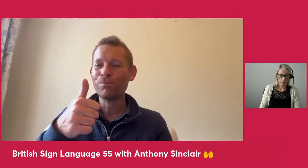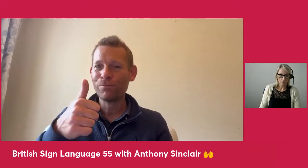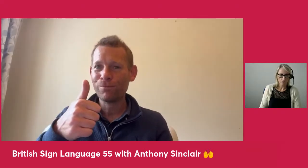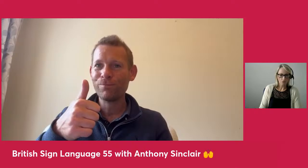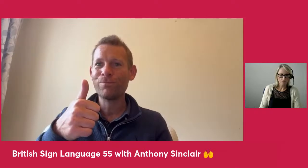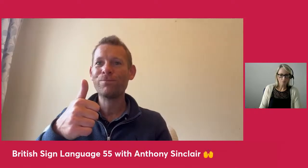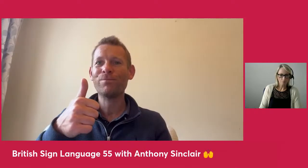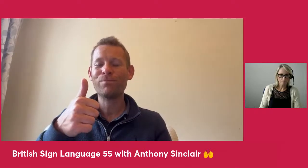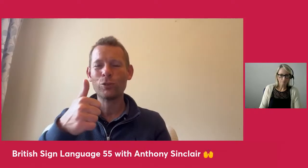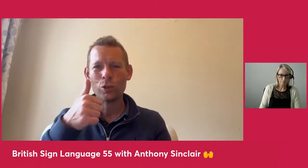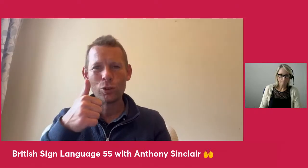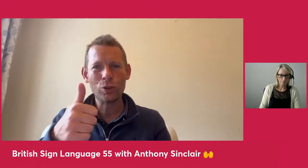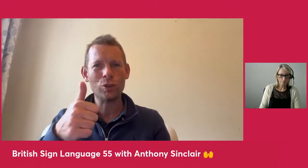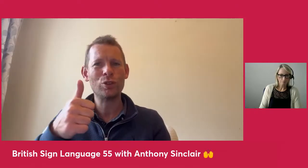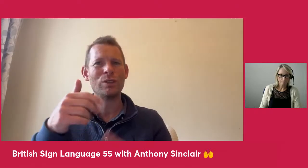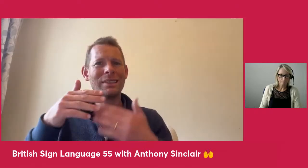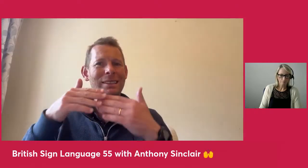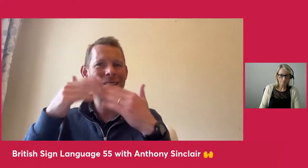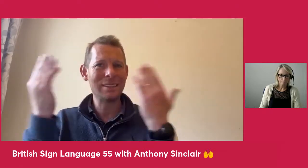Good.